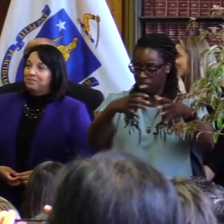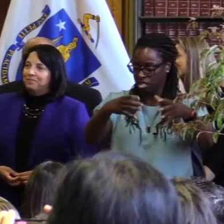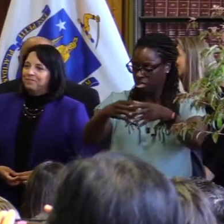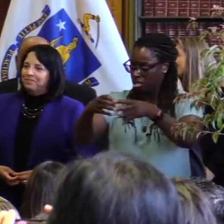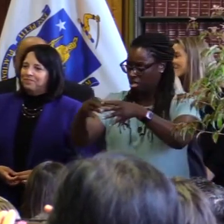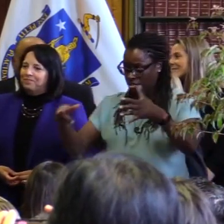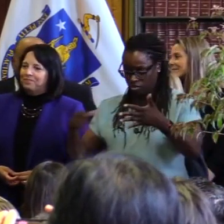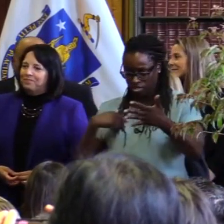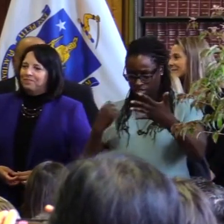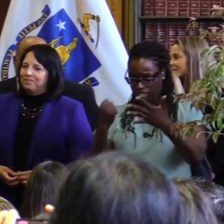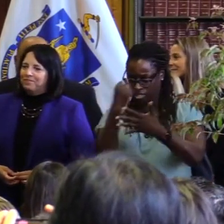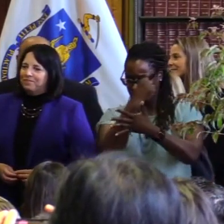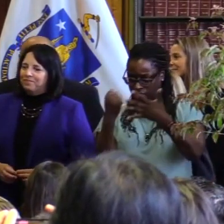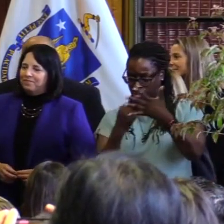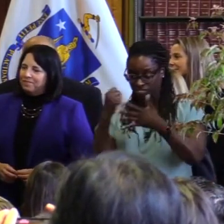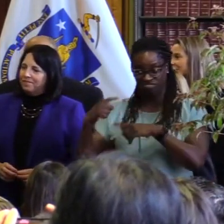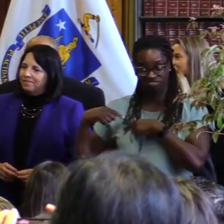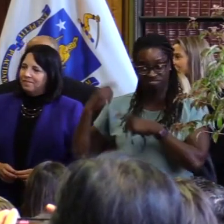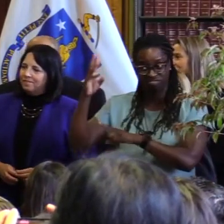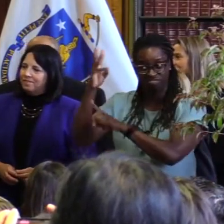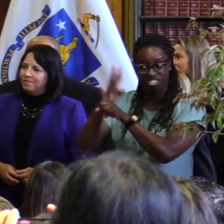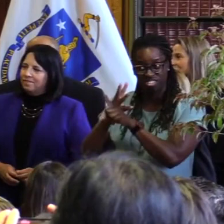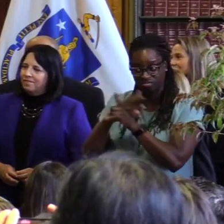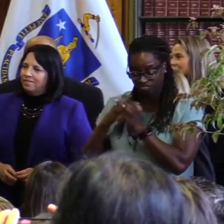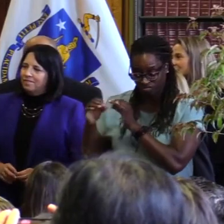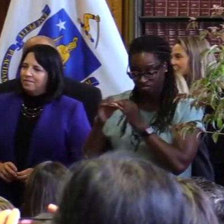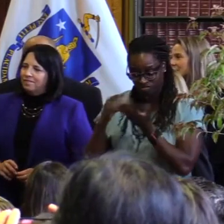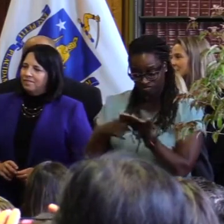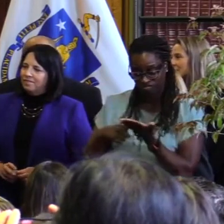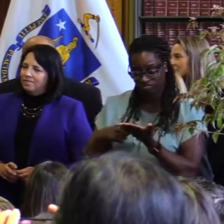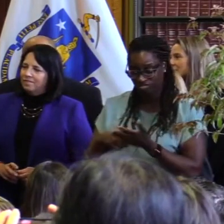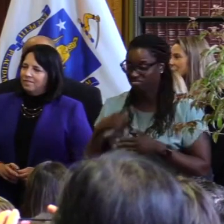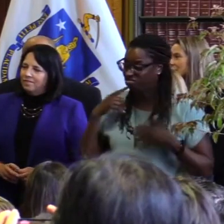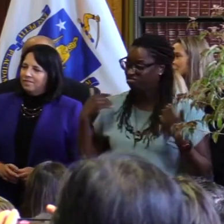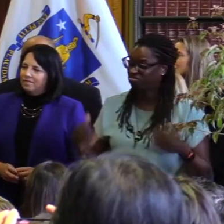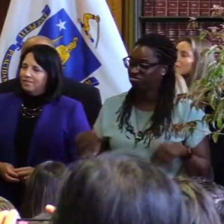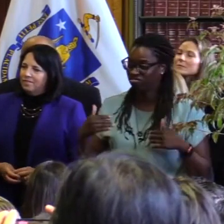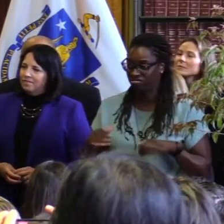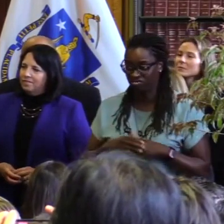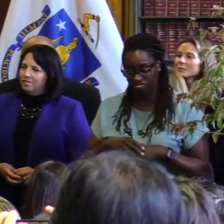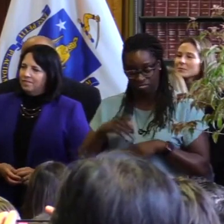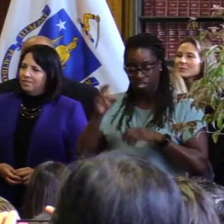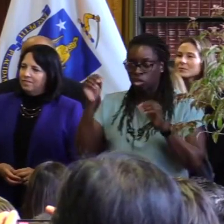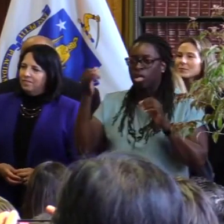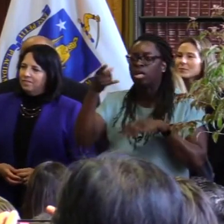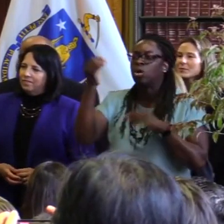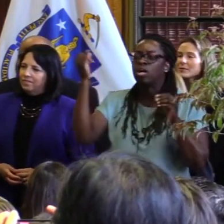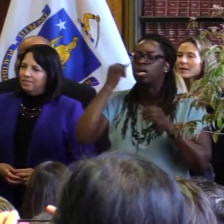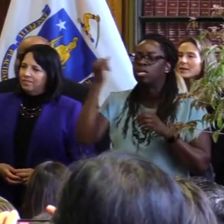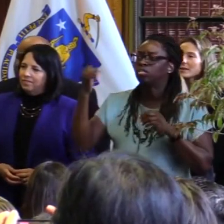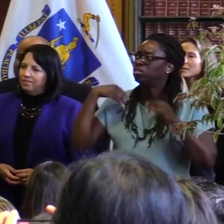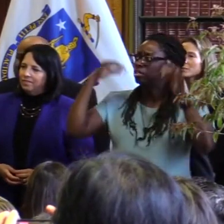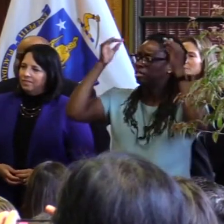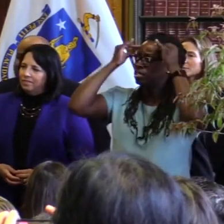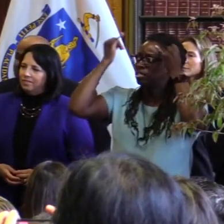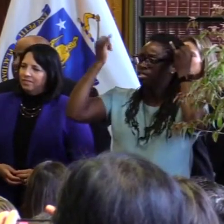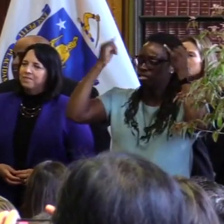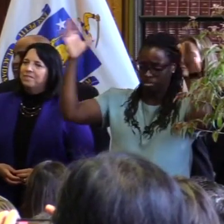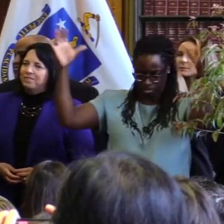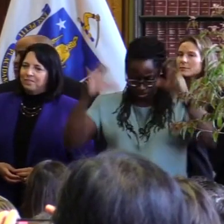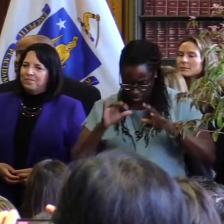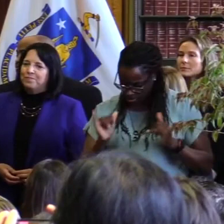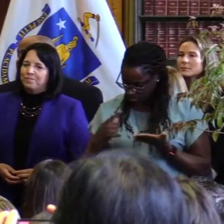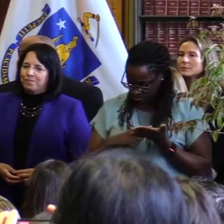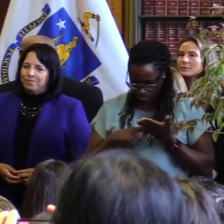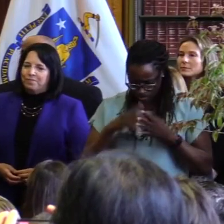of innovation and thought to make sure that we got it to the place where we were ready to go prime time